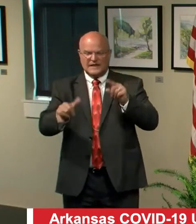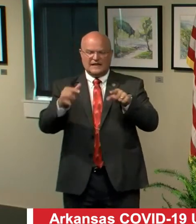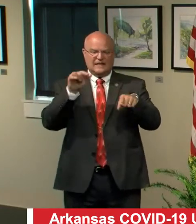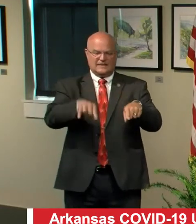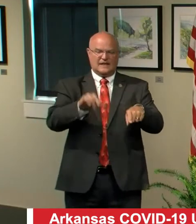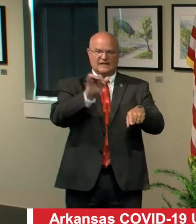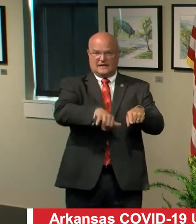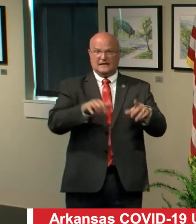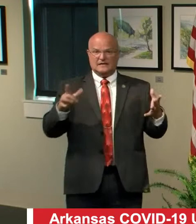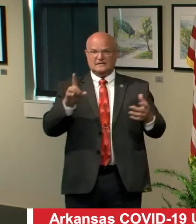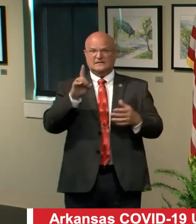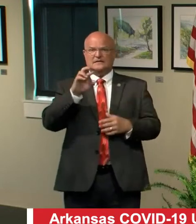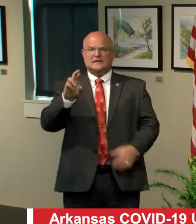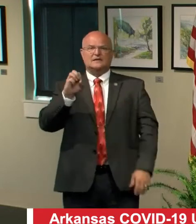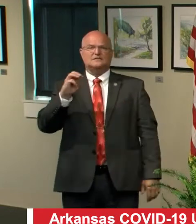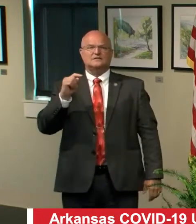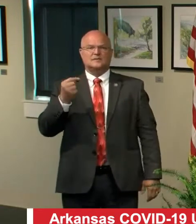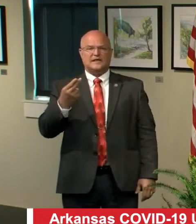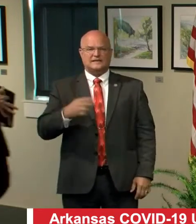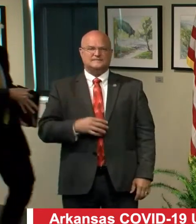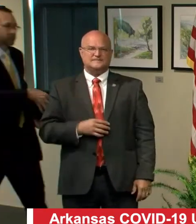that. Dr. Smith?